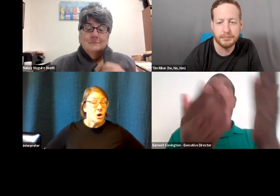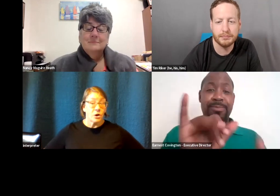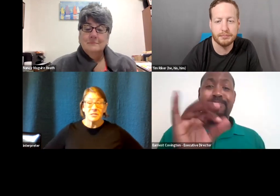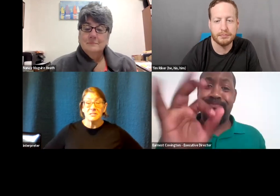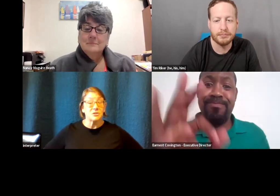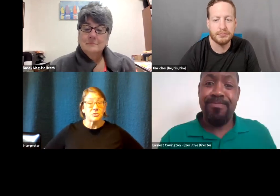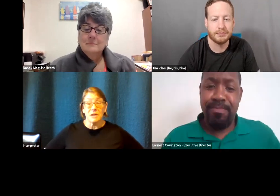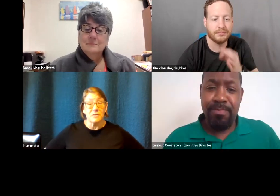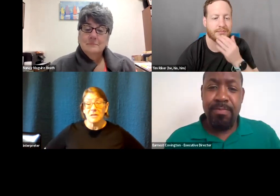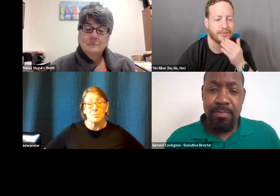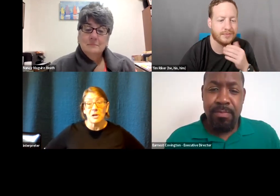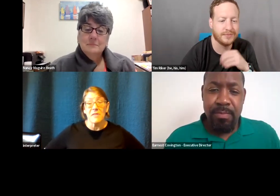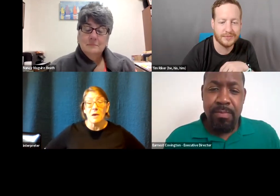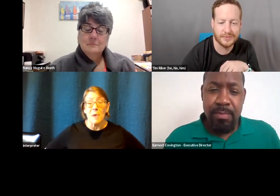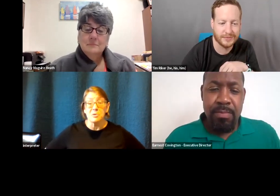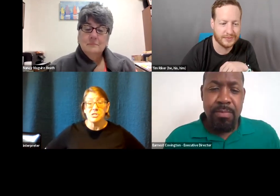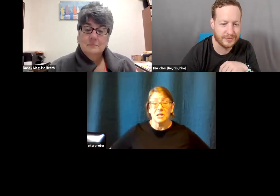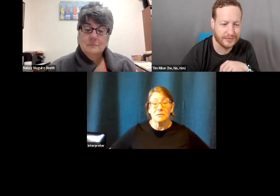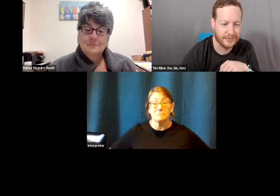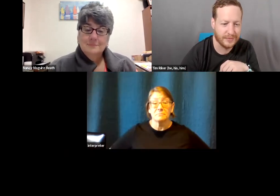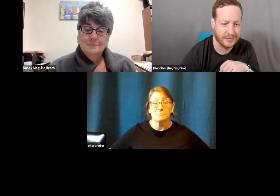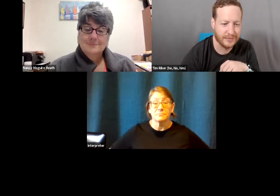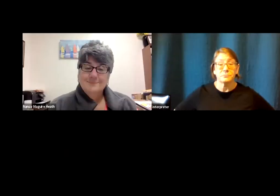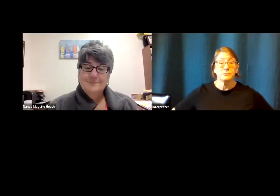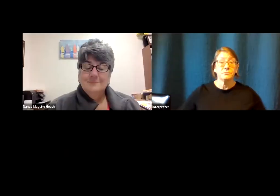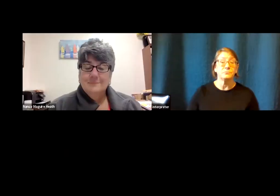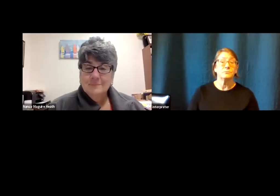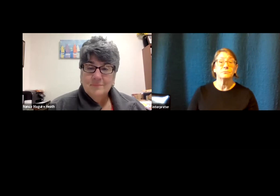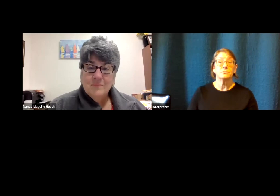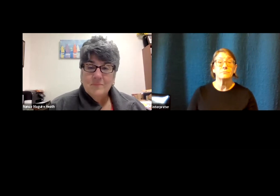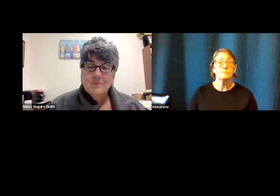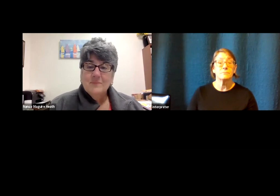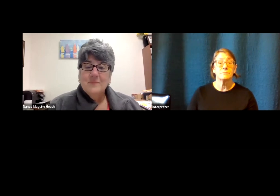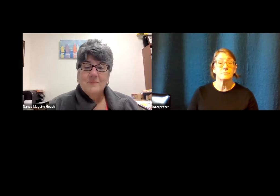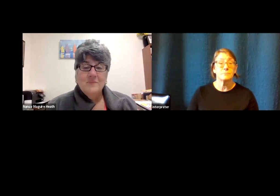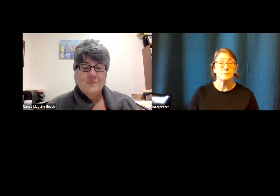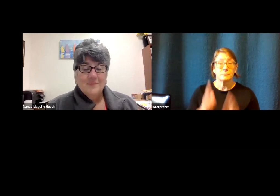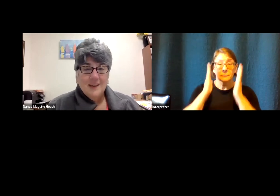have here. Ernest says, that's great. Thanks for bringing that up. I appreciate it.